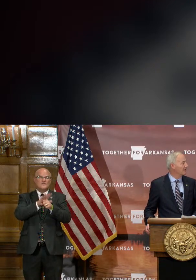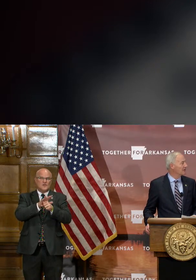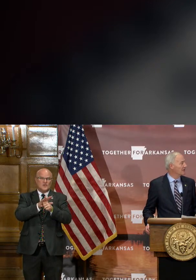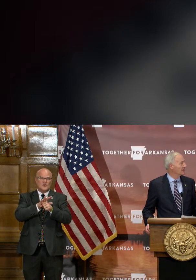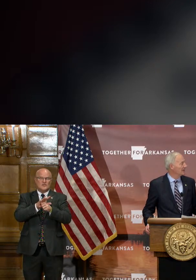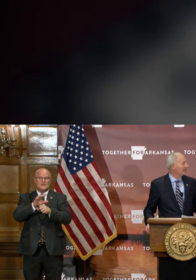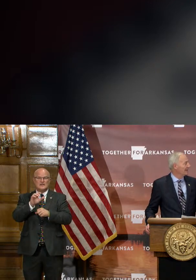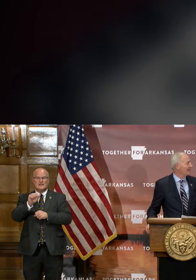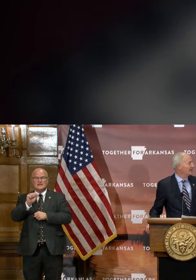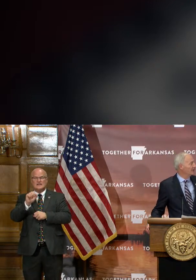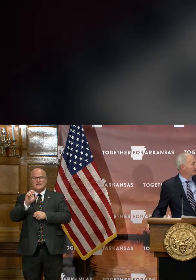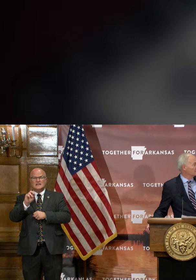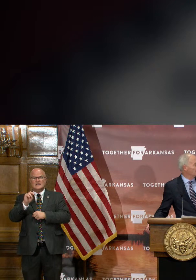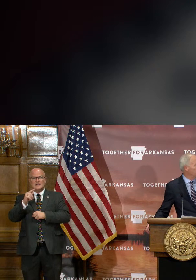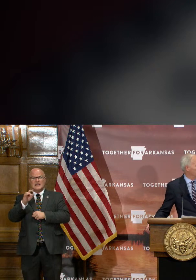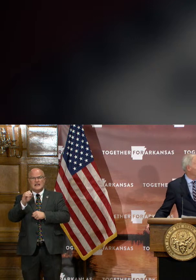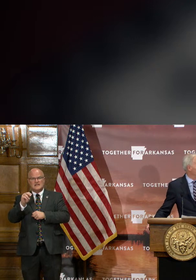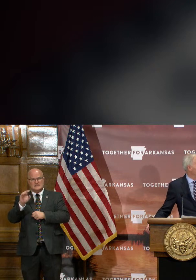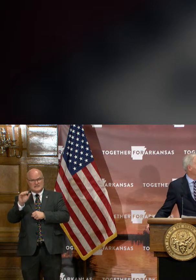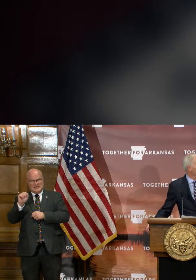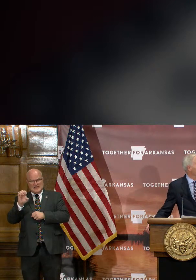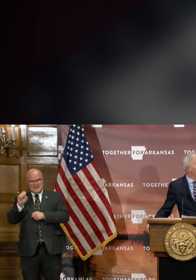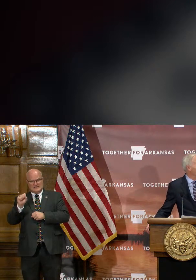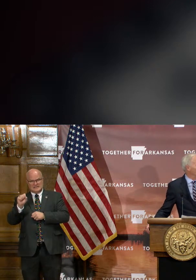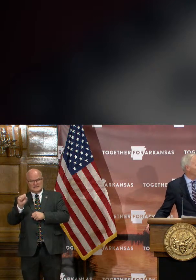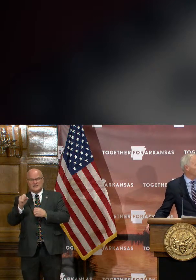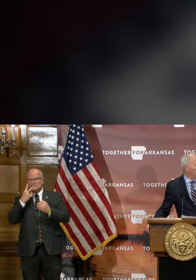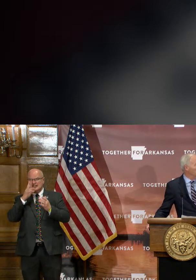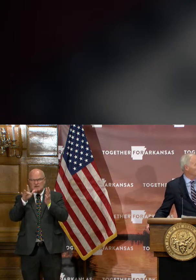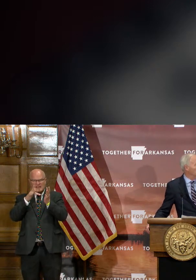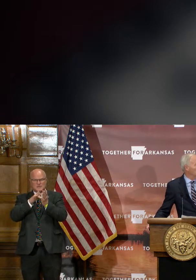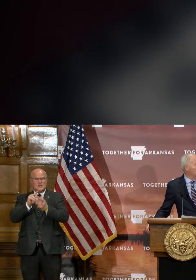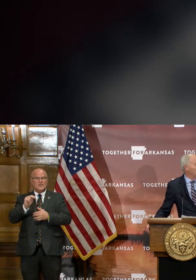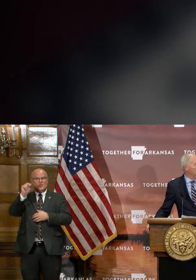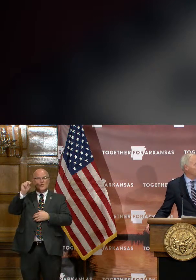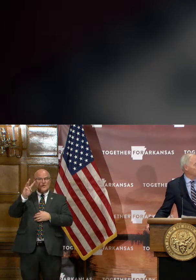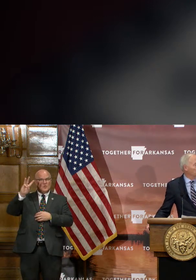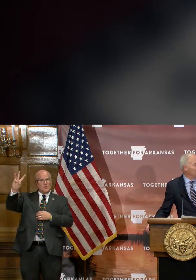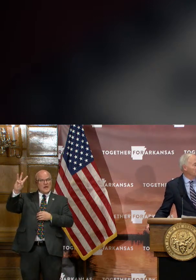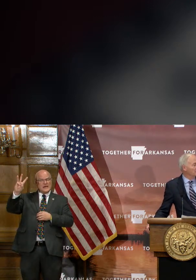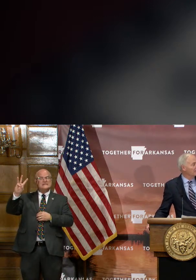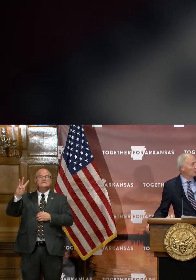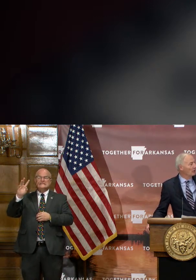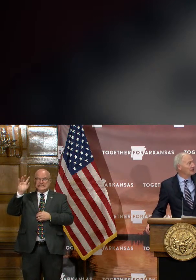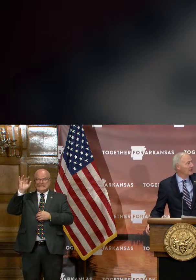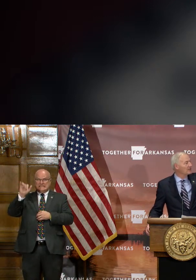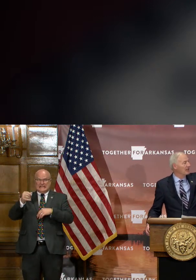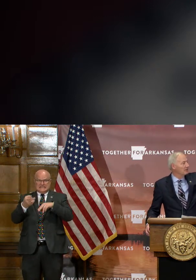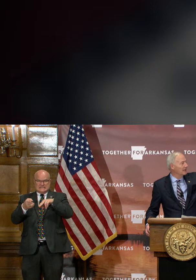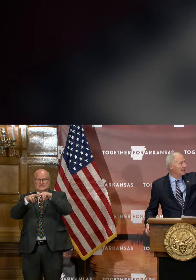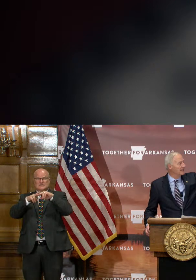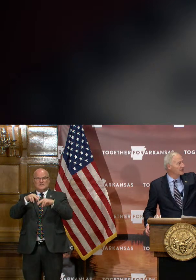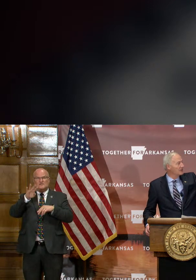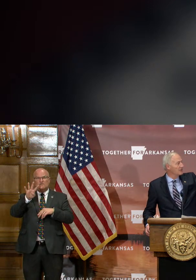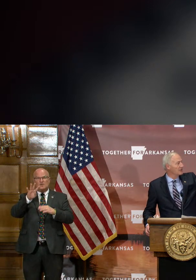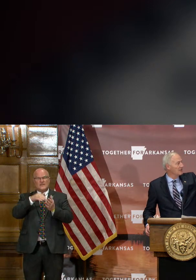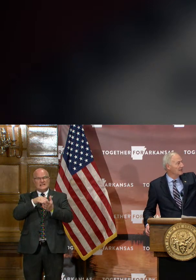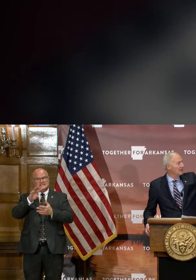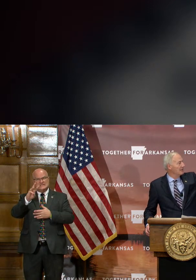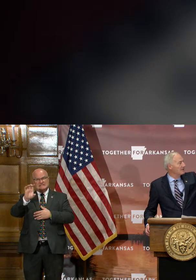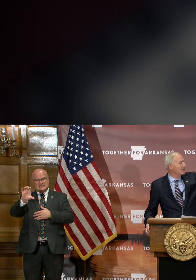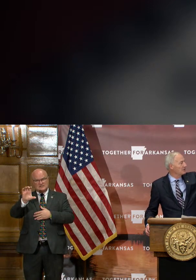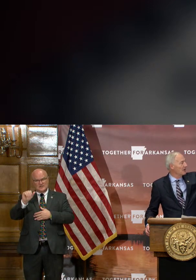probable cases. And here you can see in the middle of the Northwest region has increased 4,600